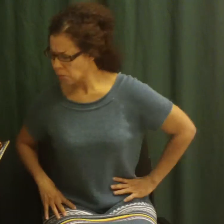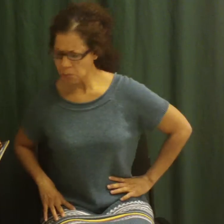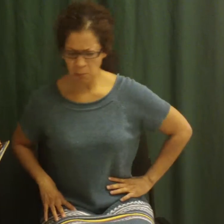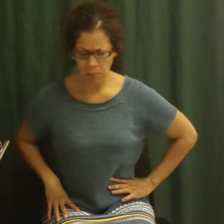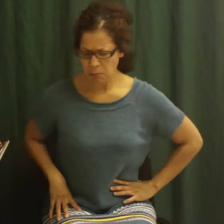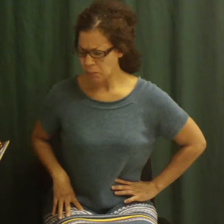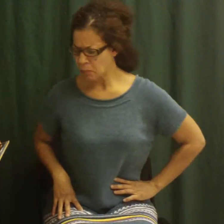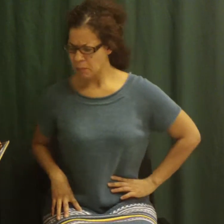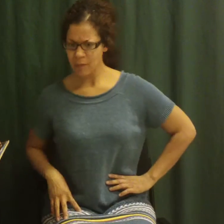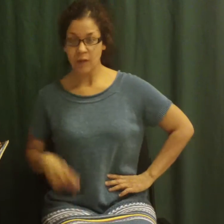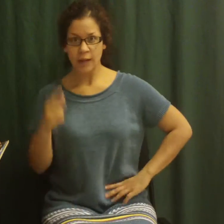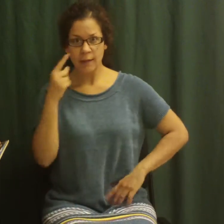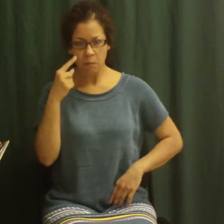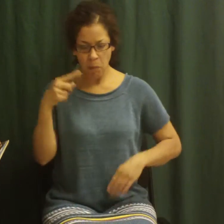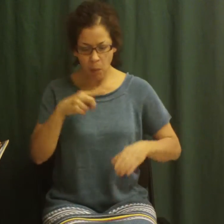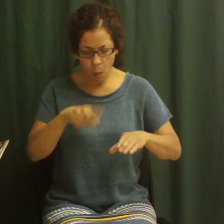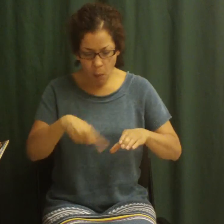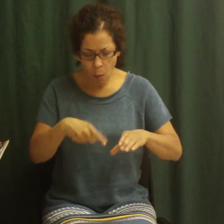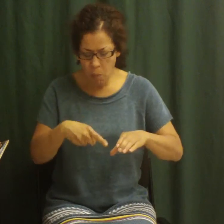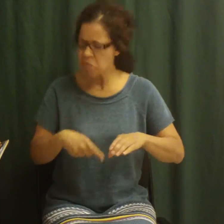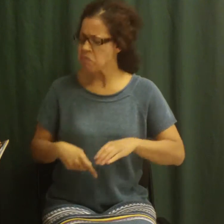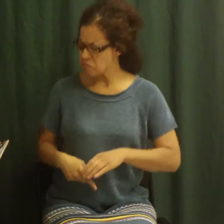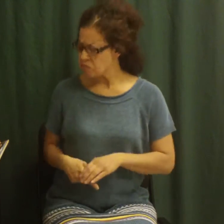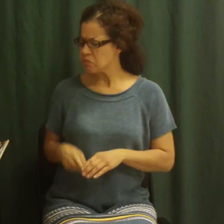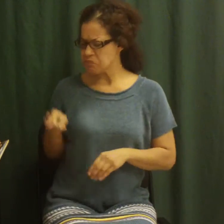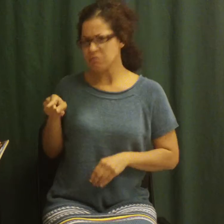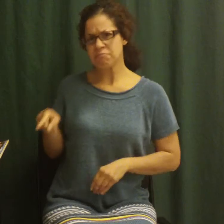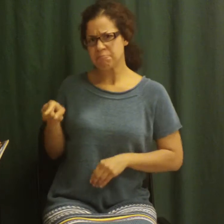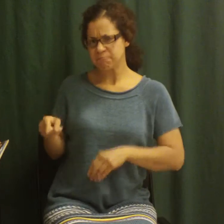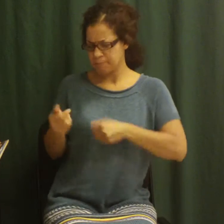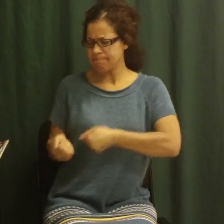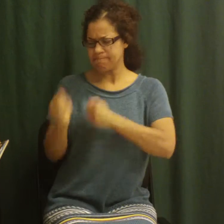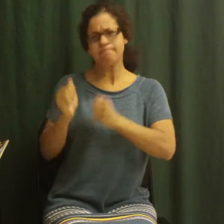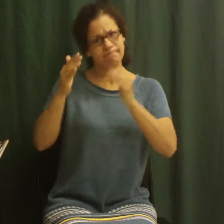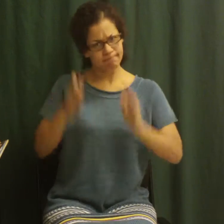a digger." "He is, and a good one at that."